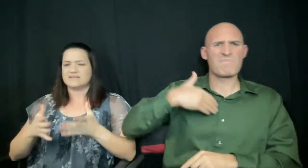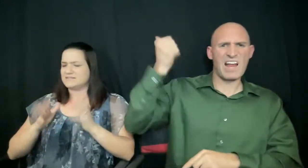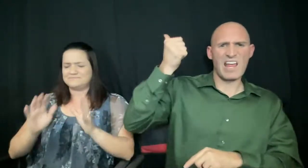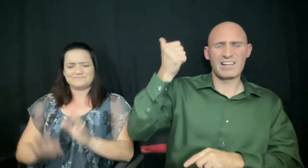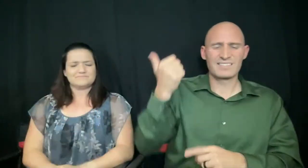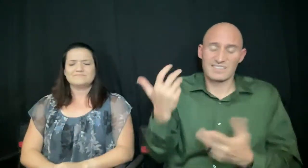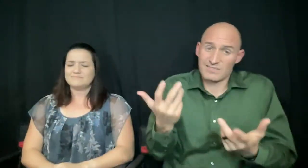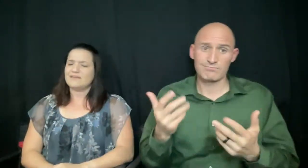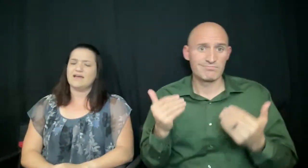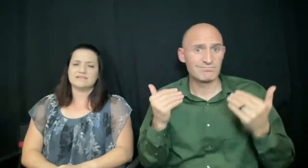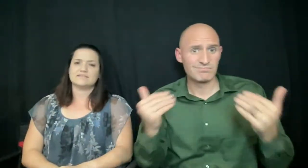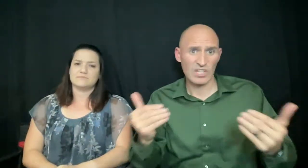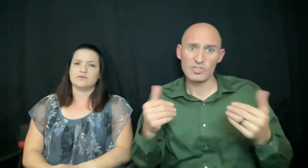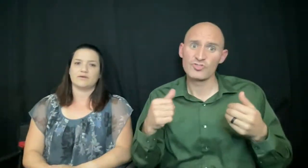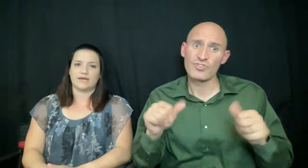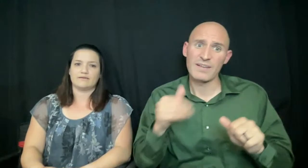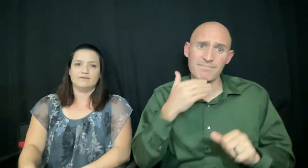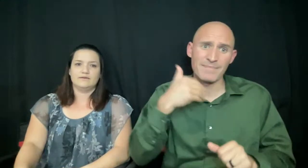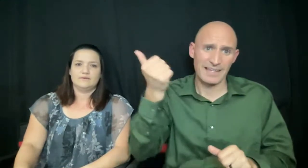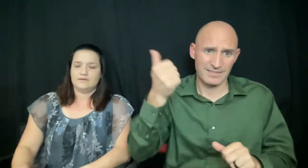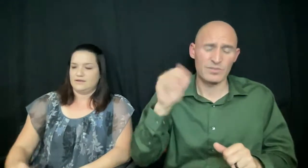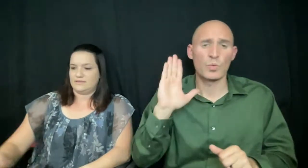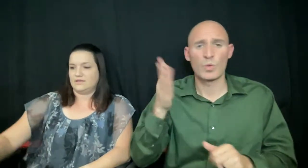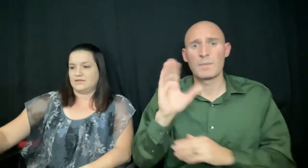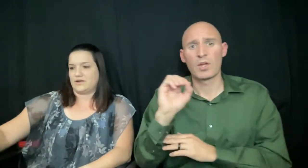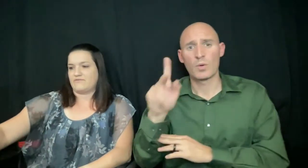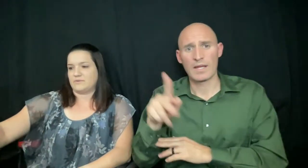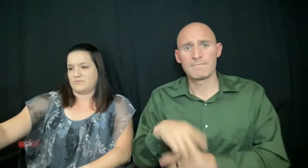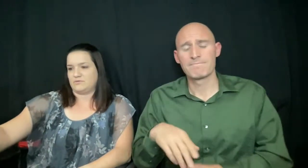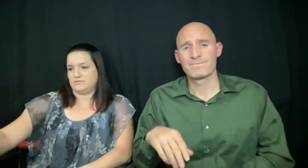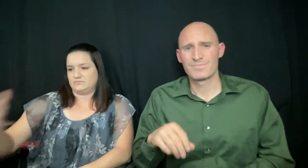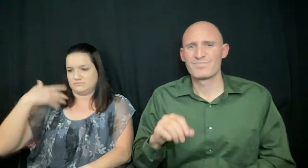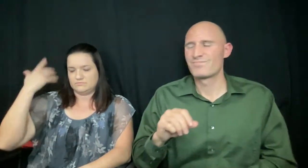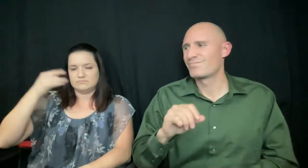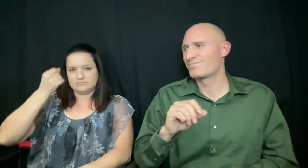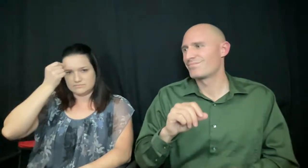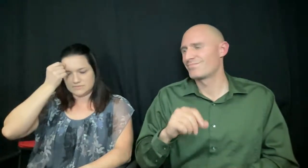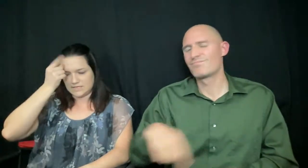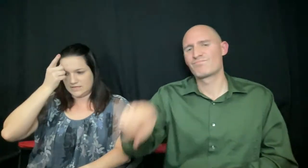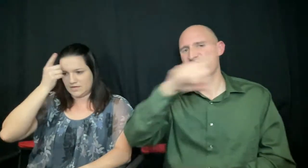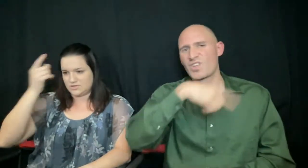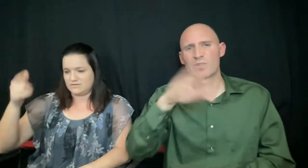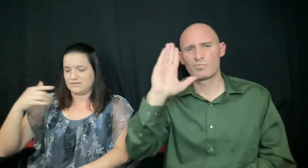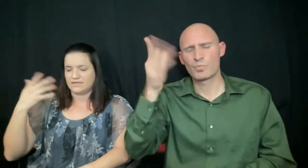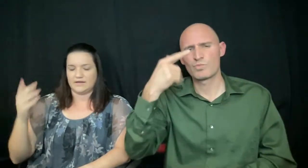best, and it's going to be okay. Everybody will. They'll understand